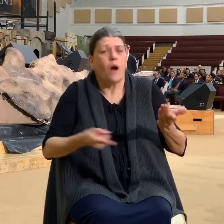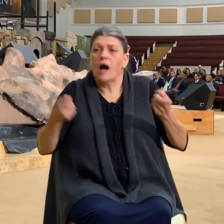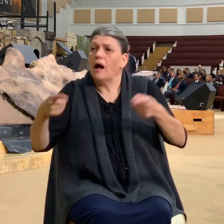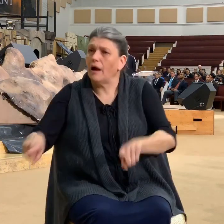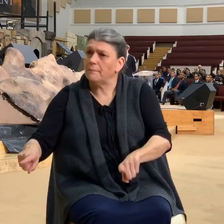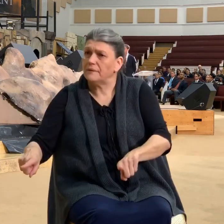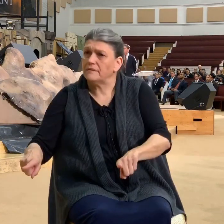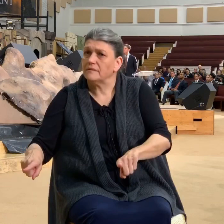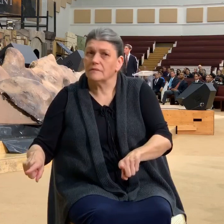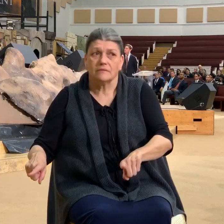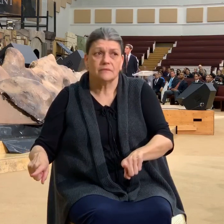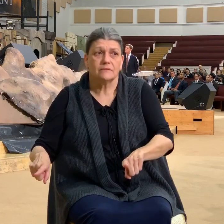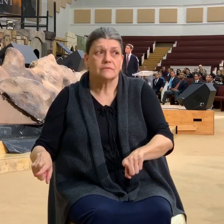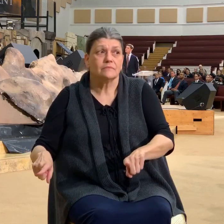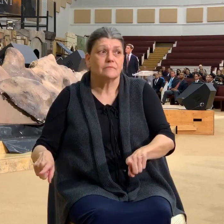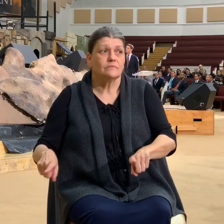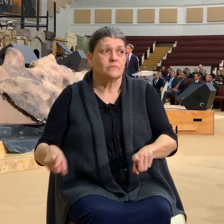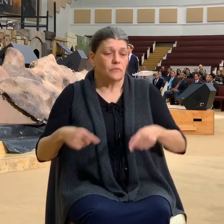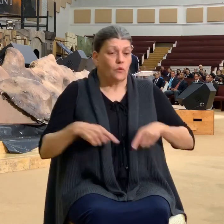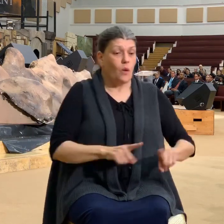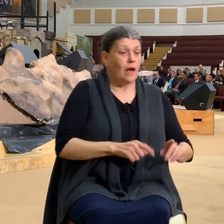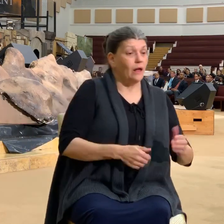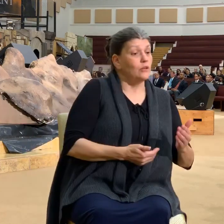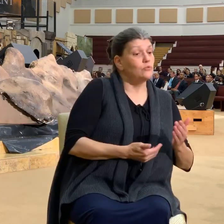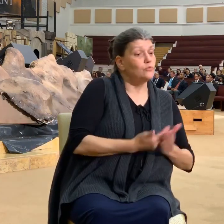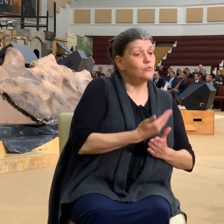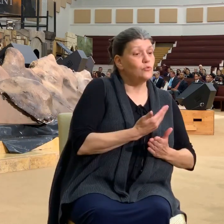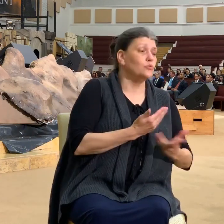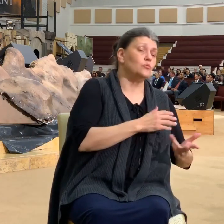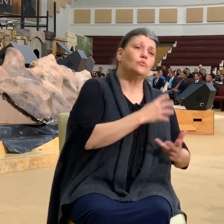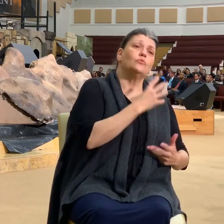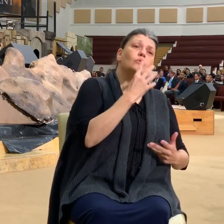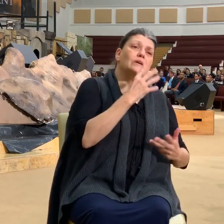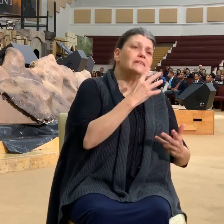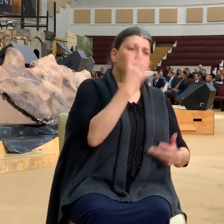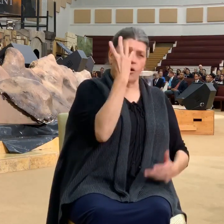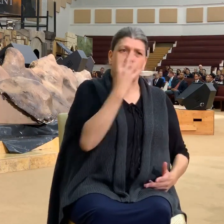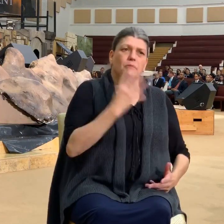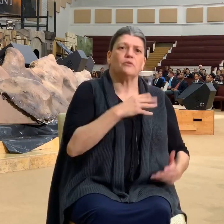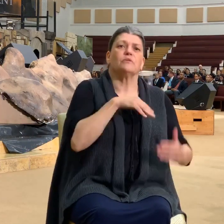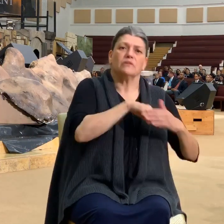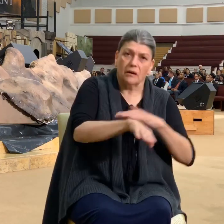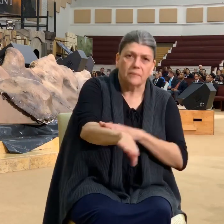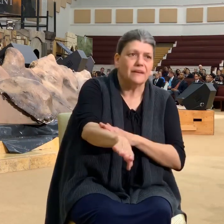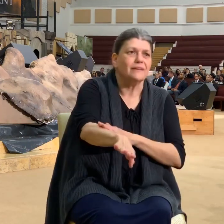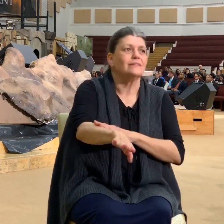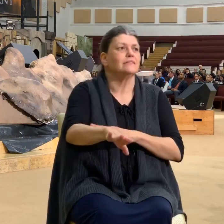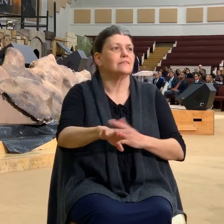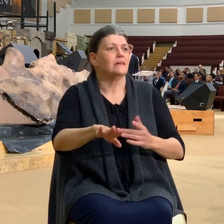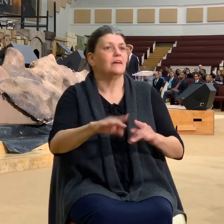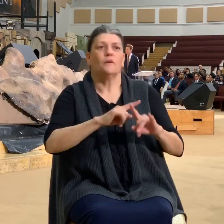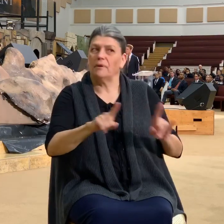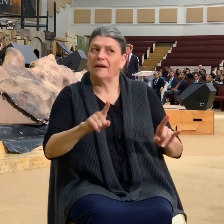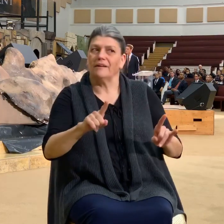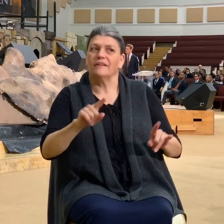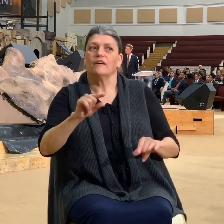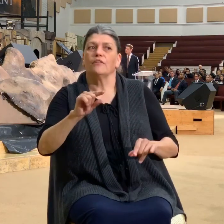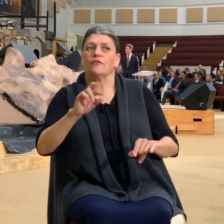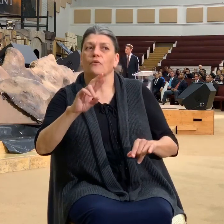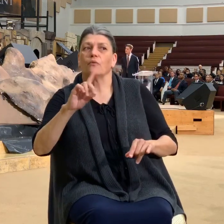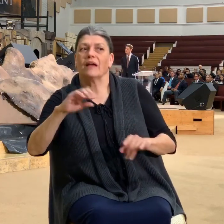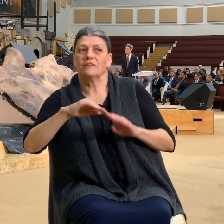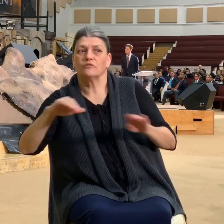often it becomes a, while new immigrants are coming comfortable in the environment, the grandchildren are leaving because they feel